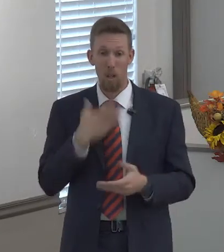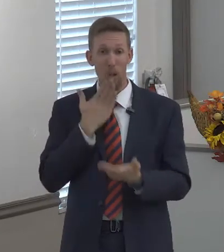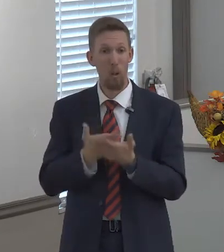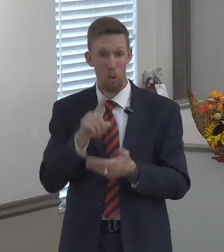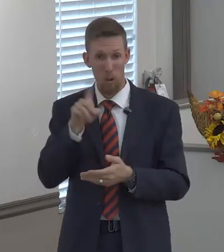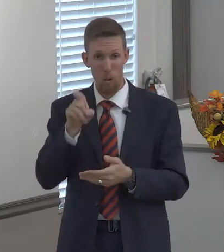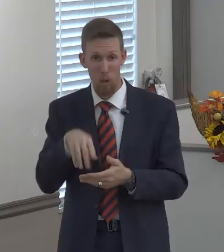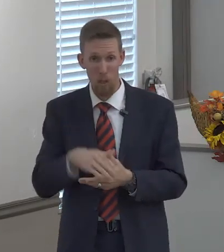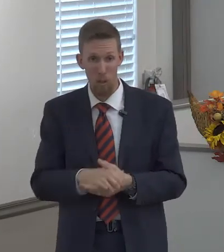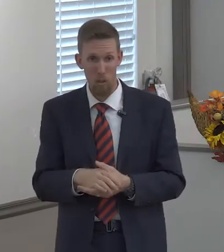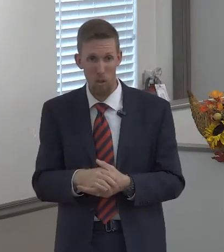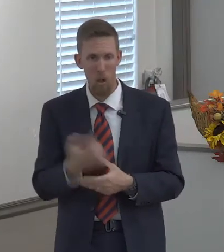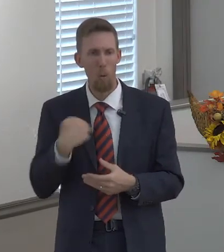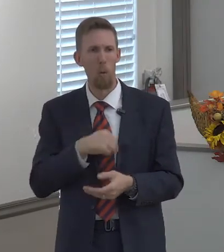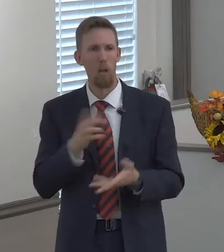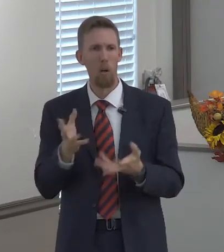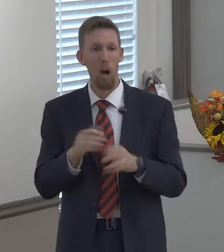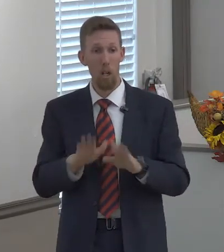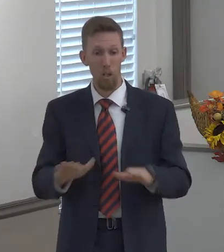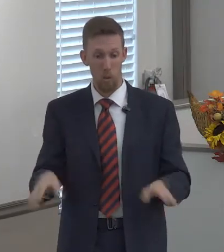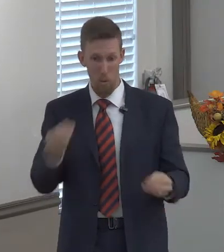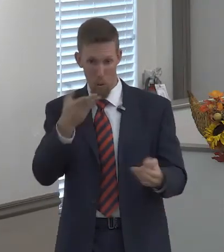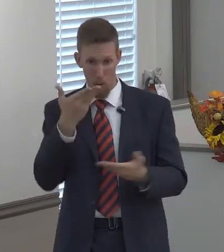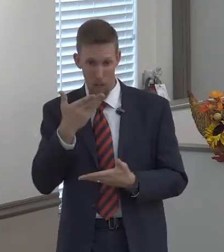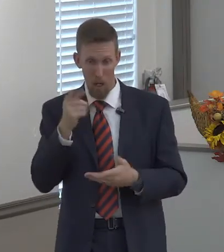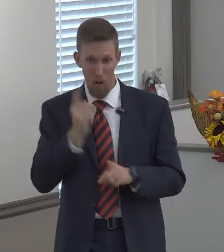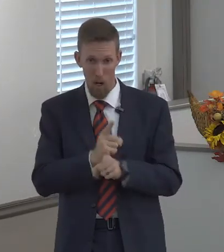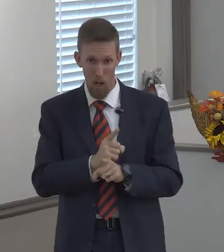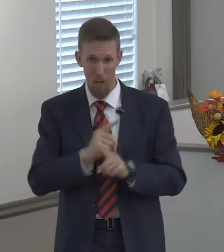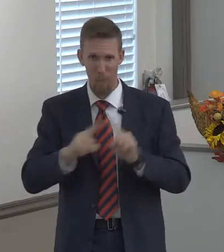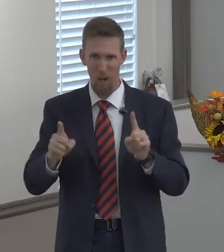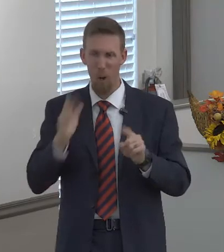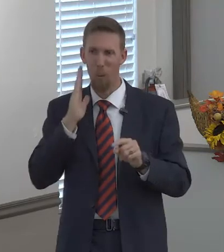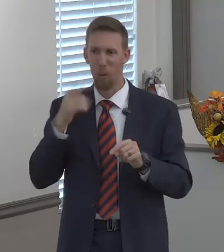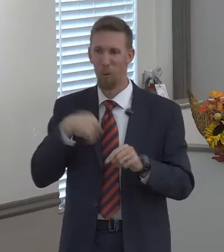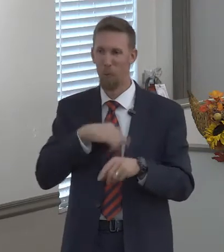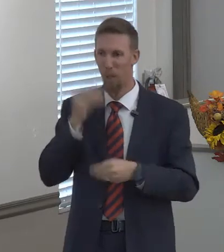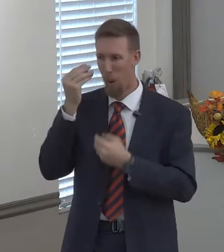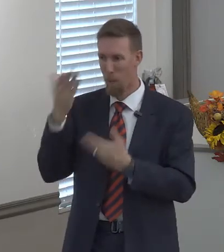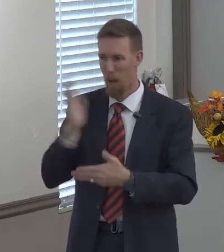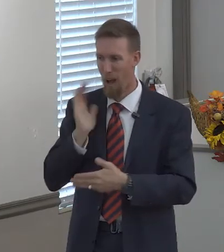Or maybe I'll say it differently. The Holy Spirit of God's got this thing.